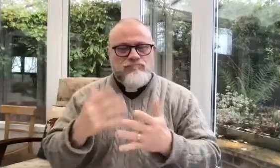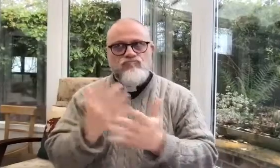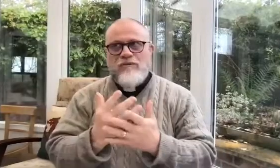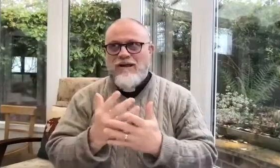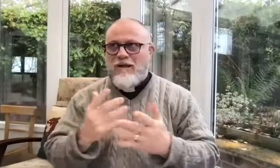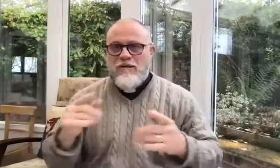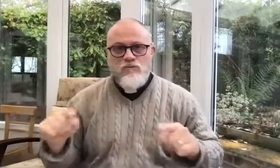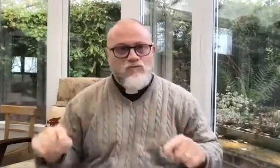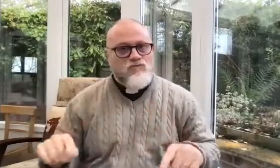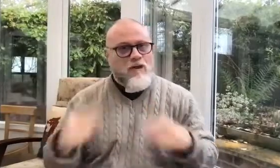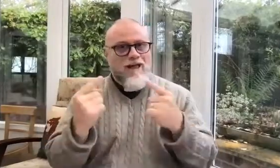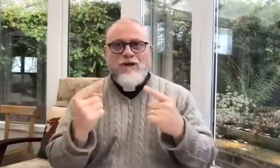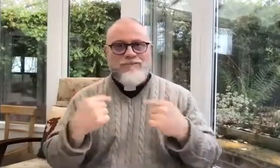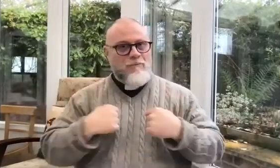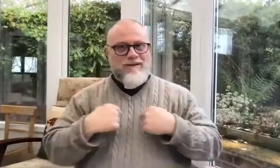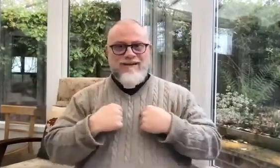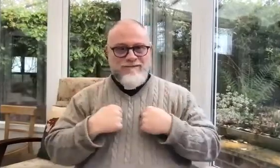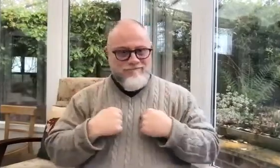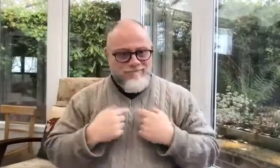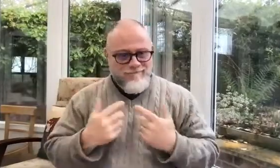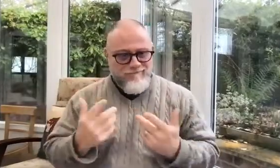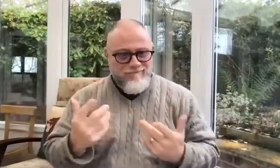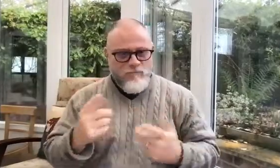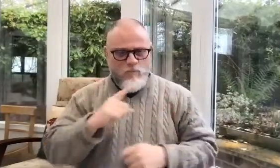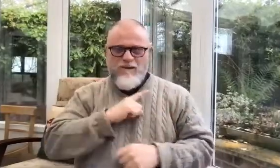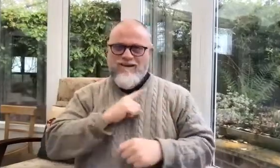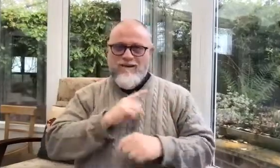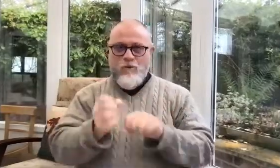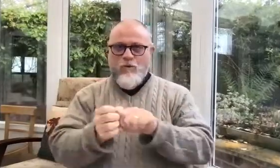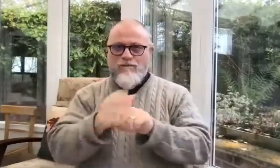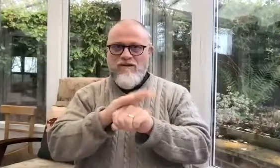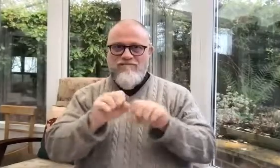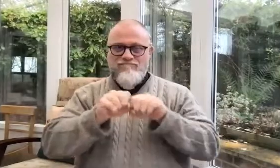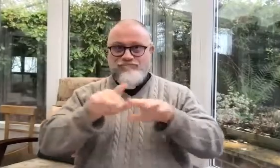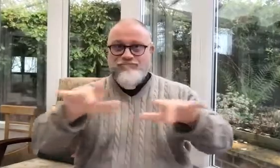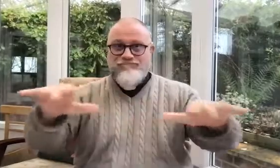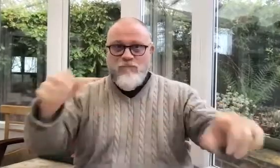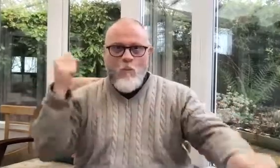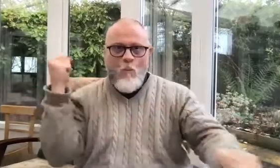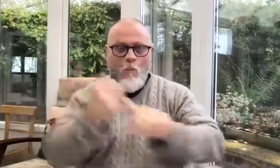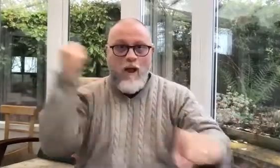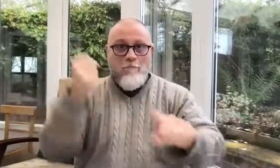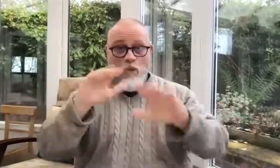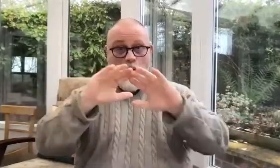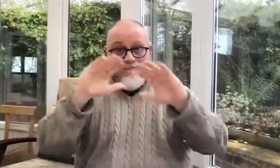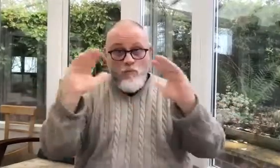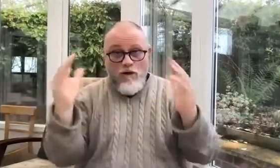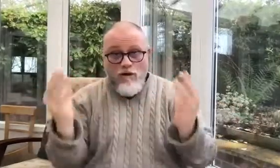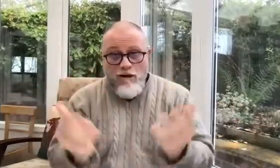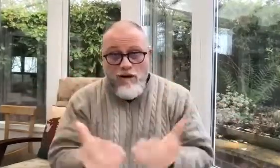This year has been a real challenge for me personally because of the coronavirus pandemic and